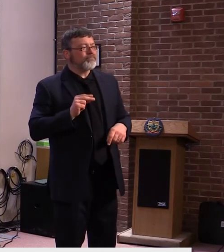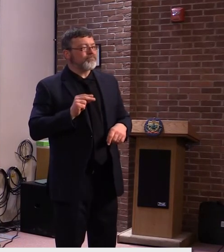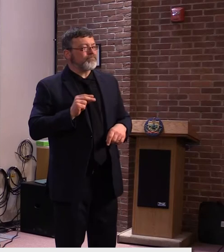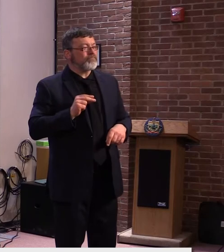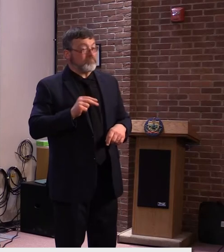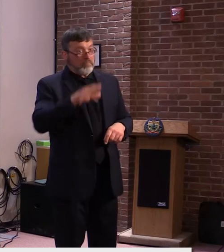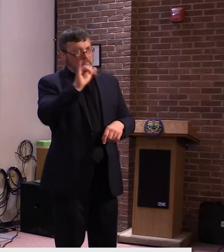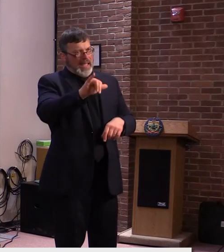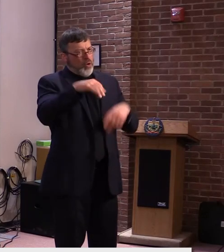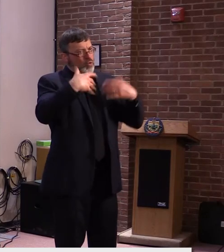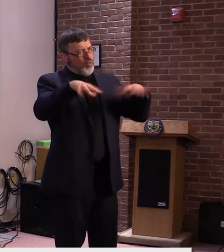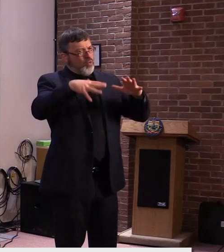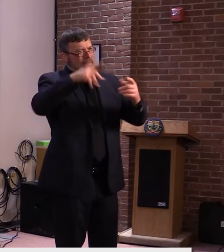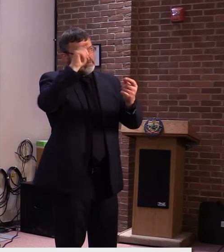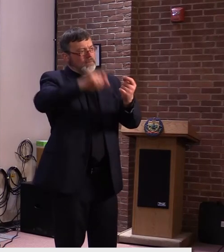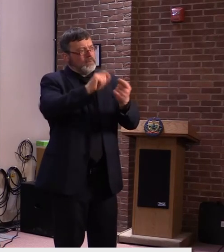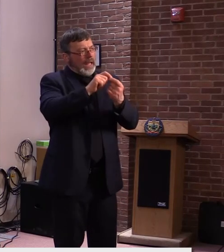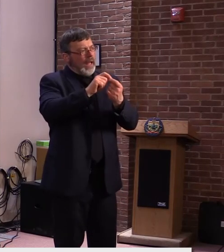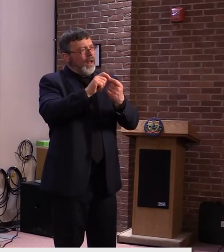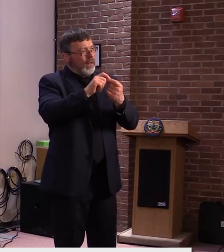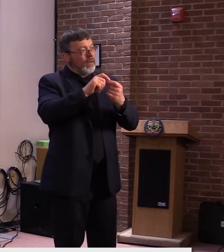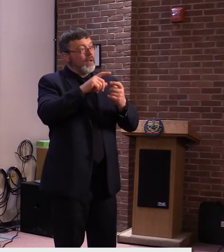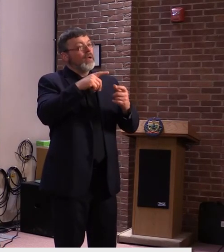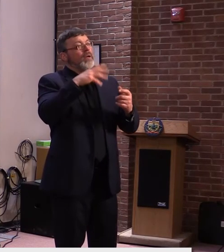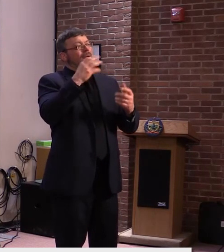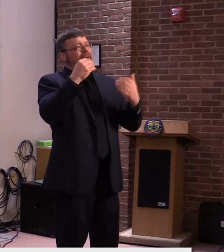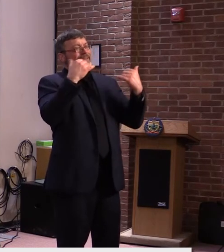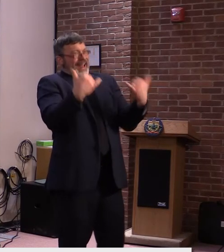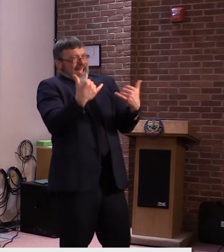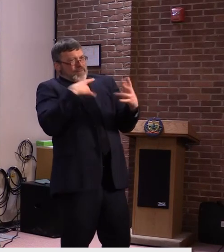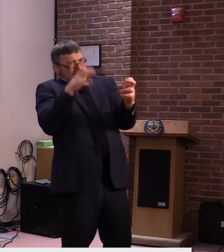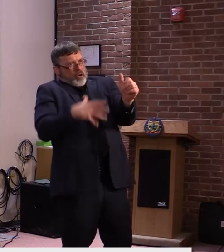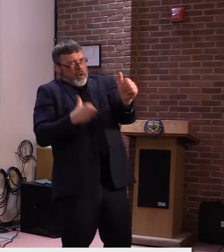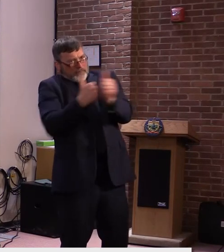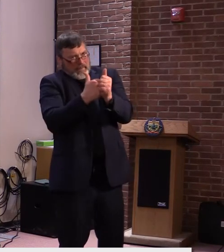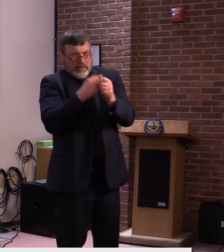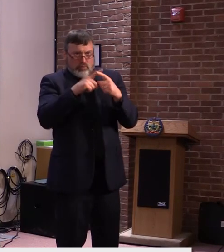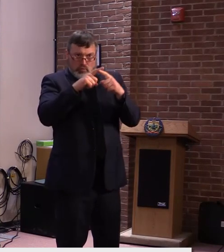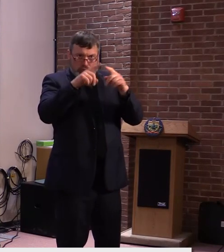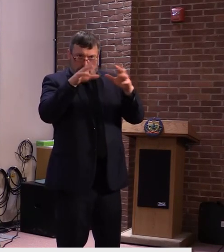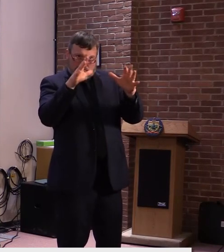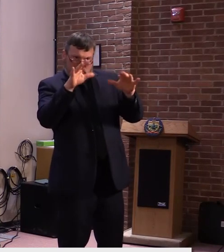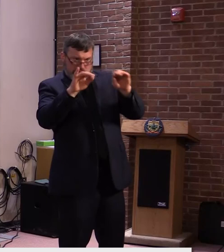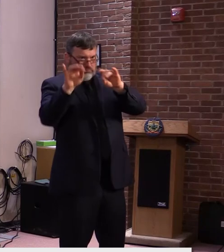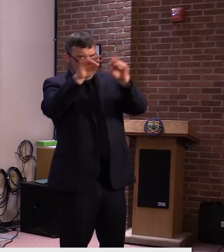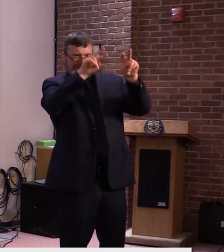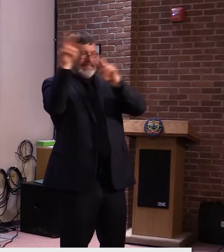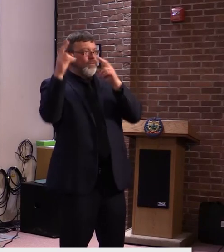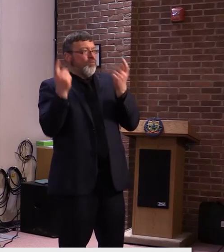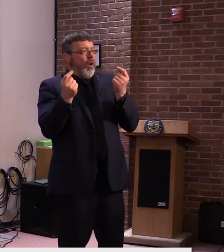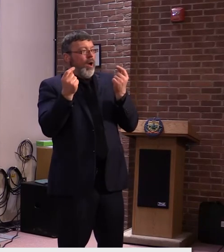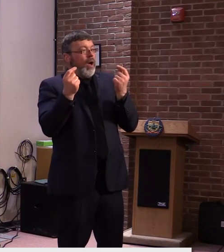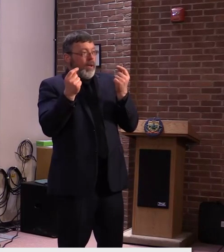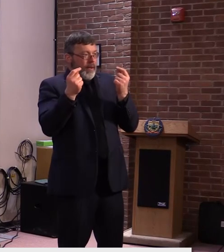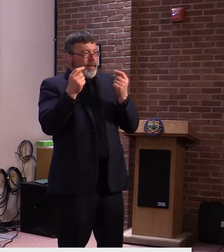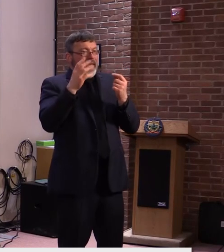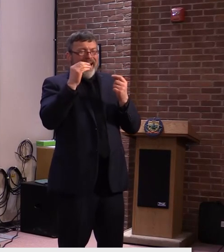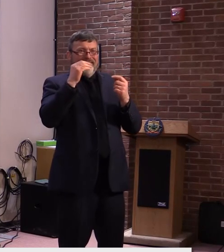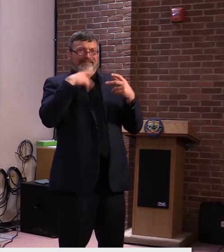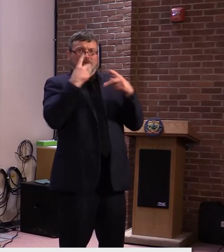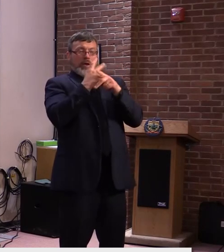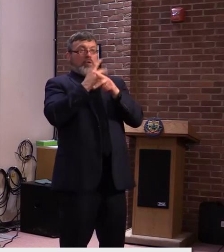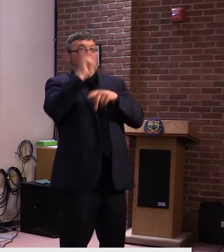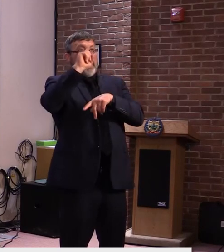taking a completely fresh look and finding those optimal sites. So we can give you an idea, but I don't think we can tell you